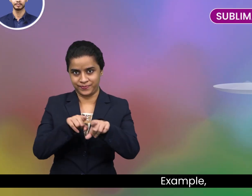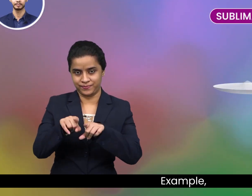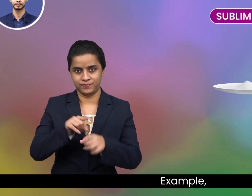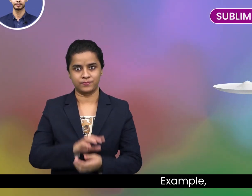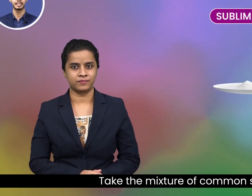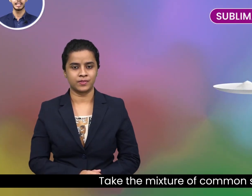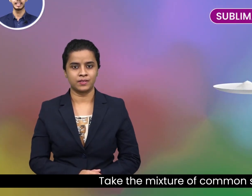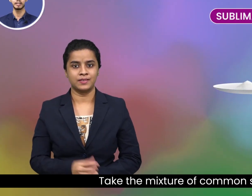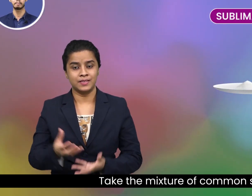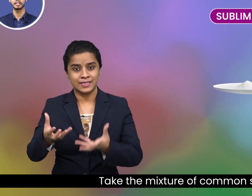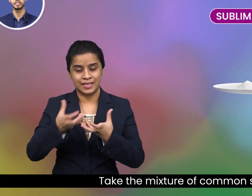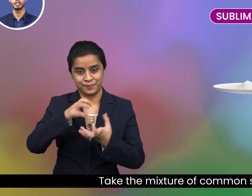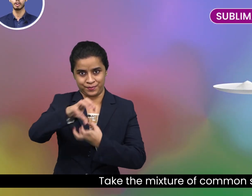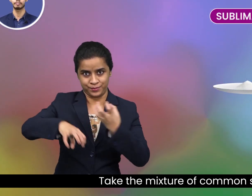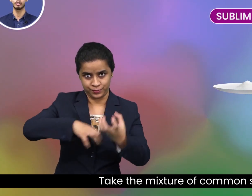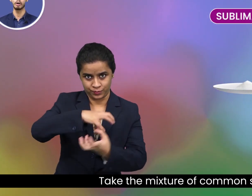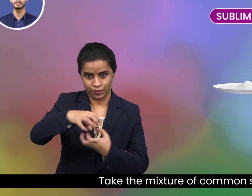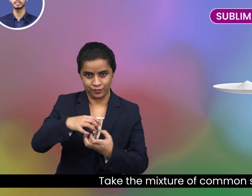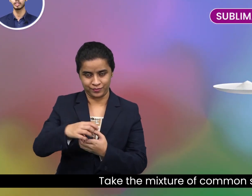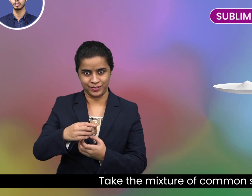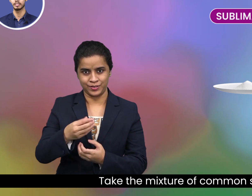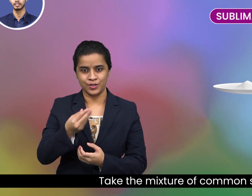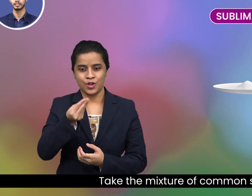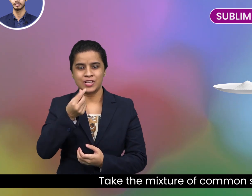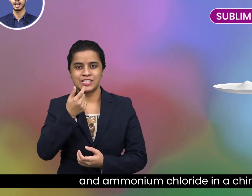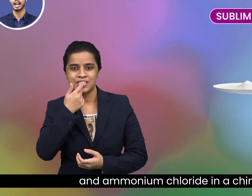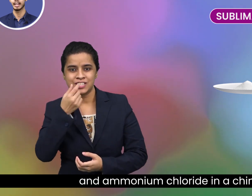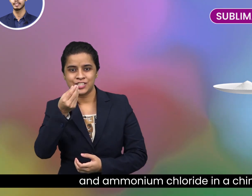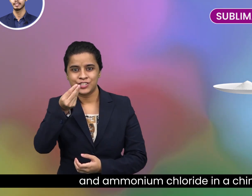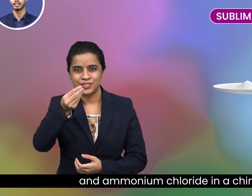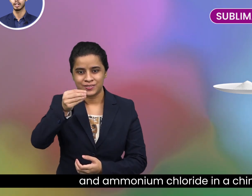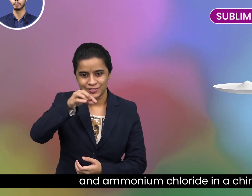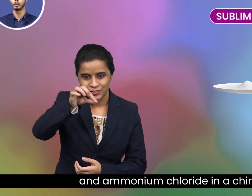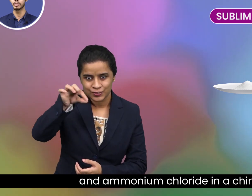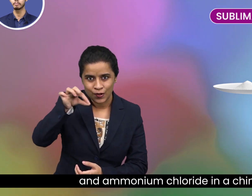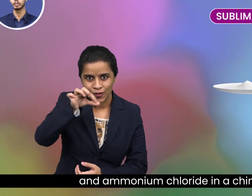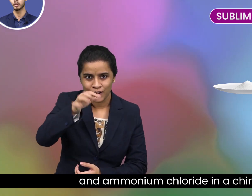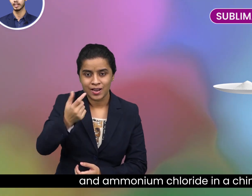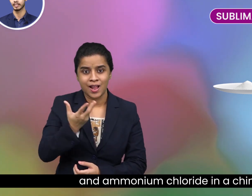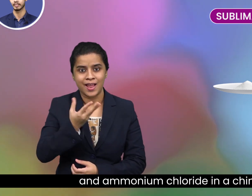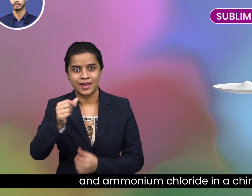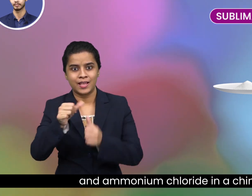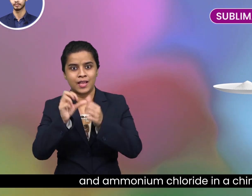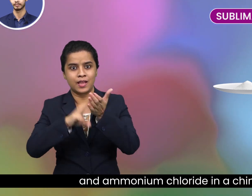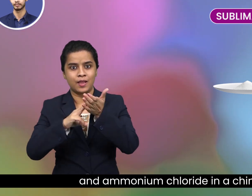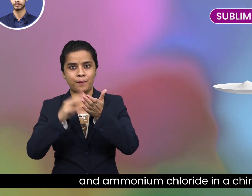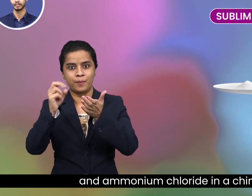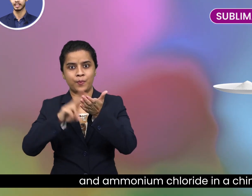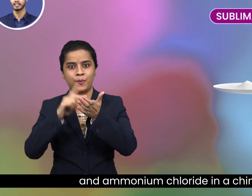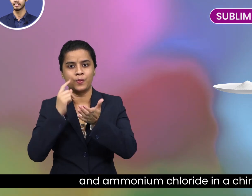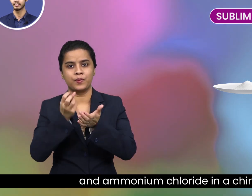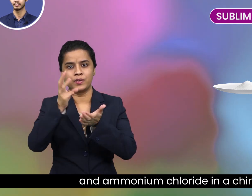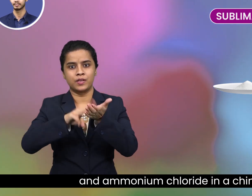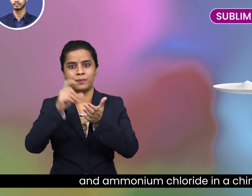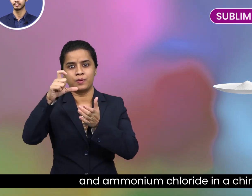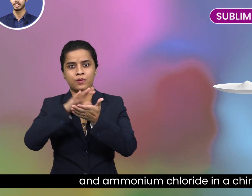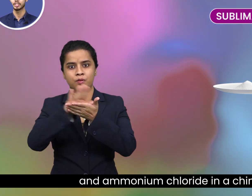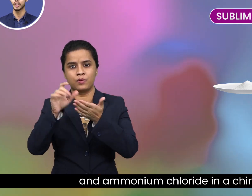Example: take the mixture of common salt and ammonium chloride in